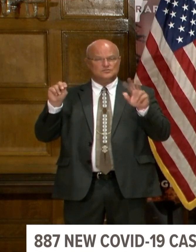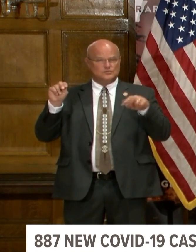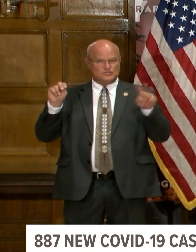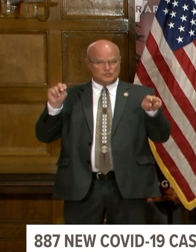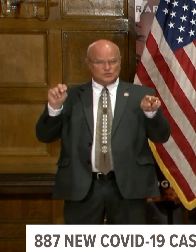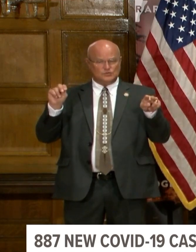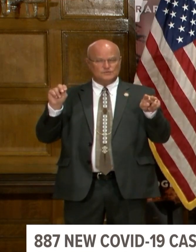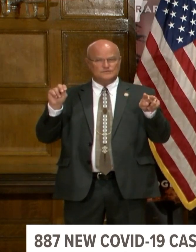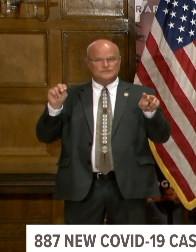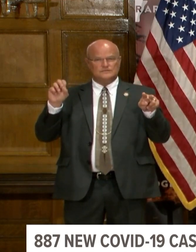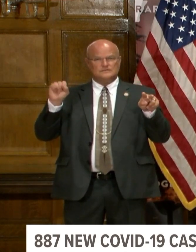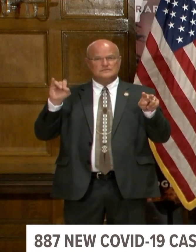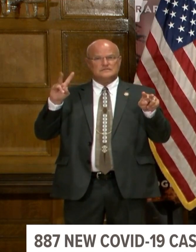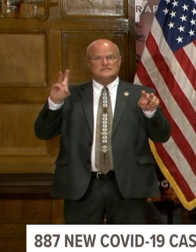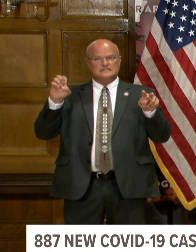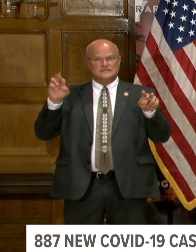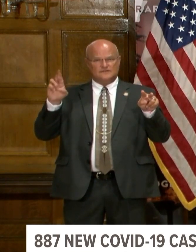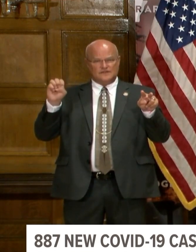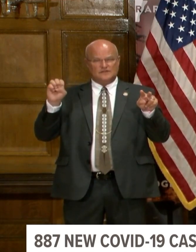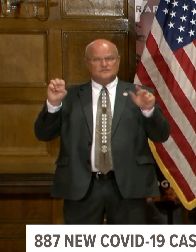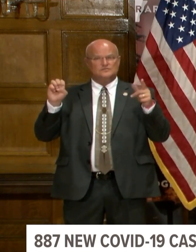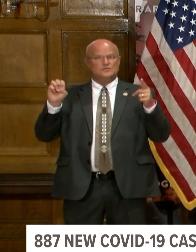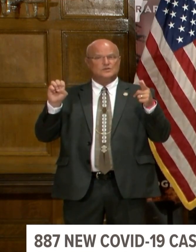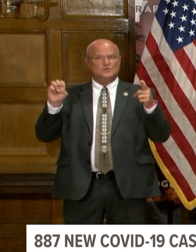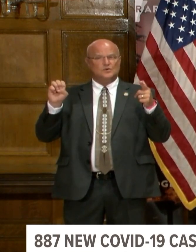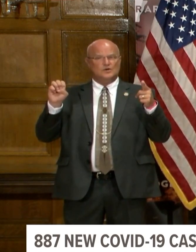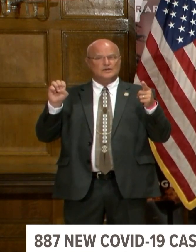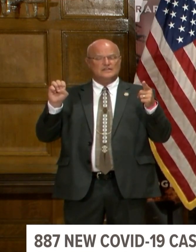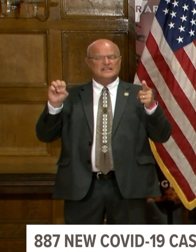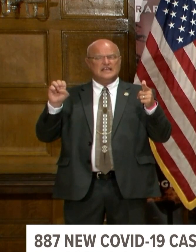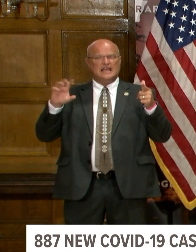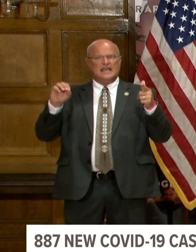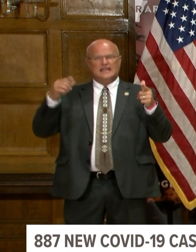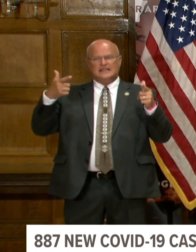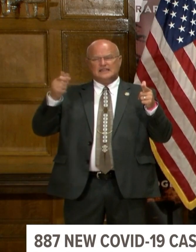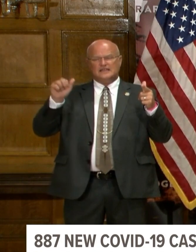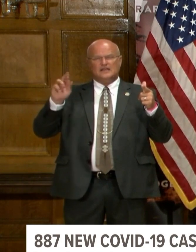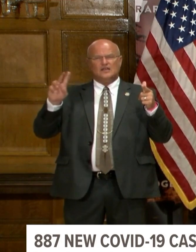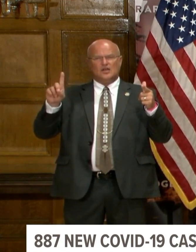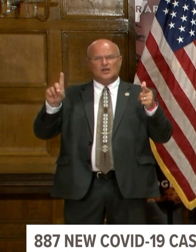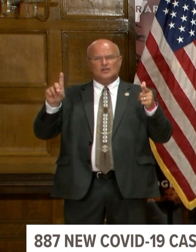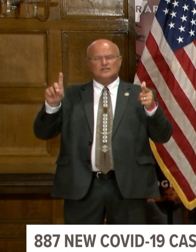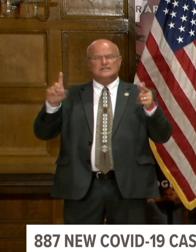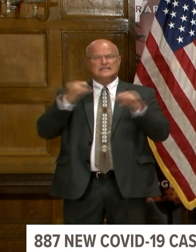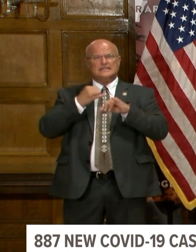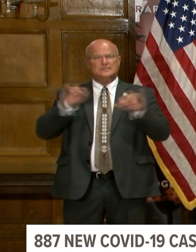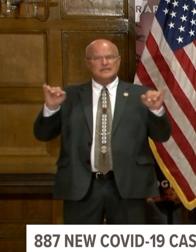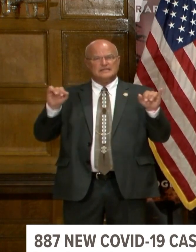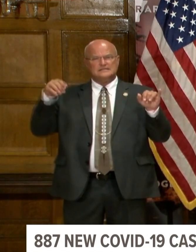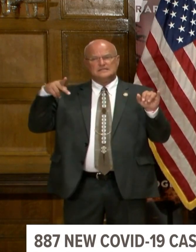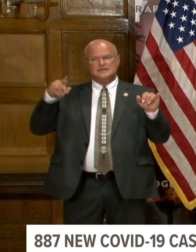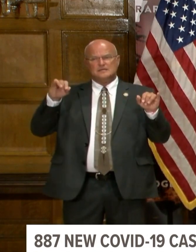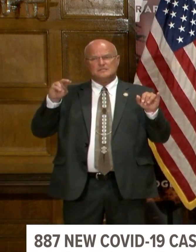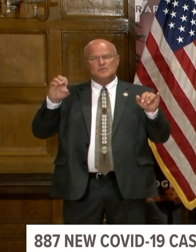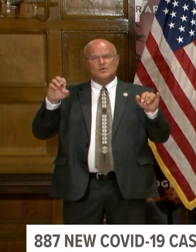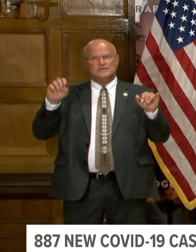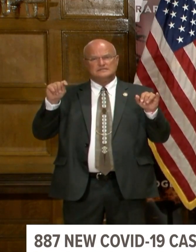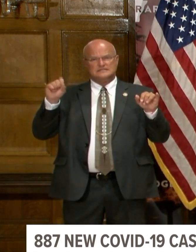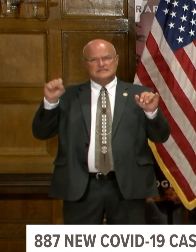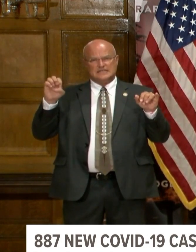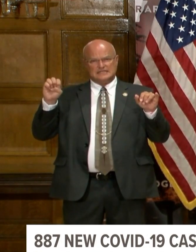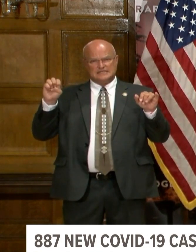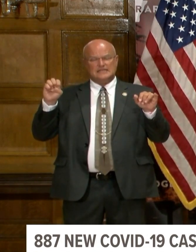22, Sevier 21, and the counties of Garland, Independence, and Poinsett each have